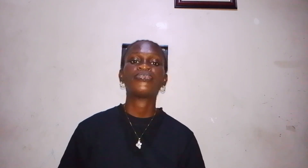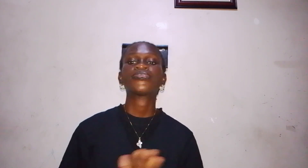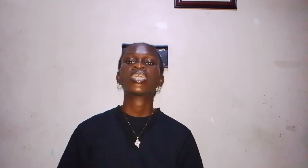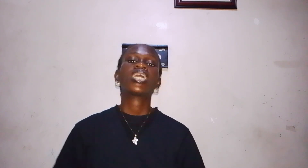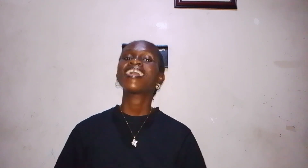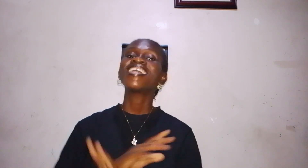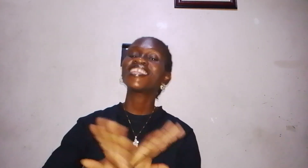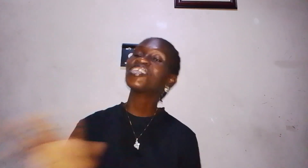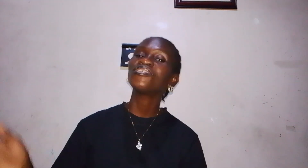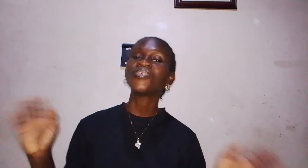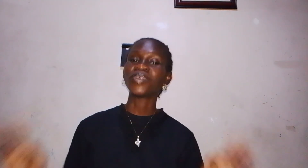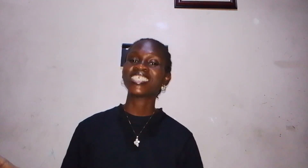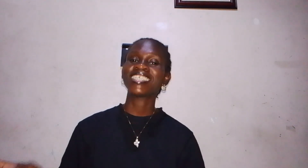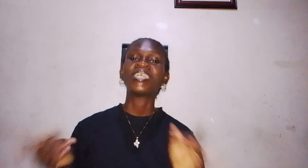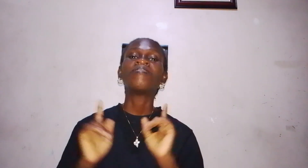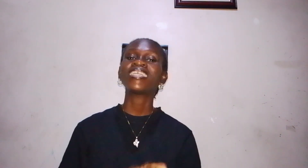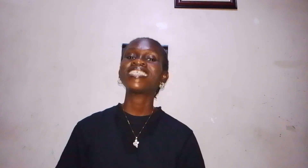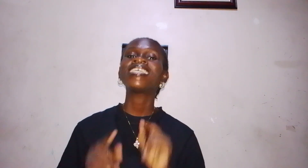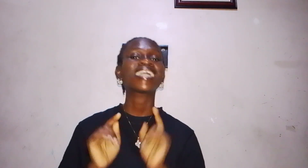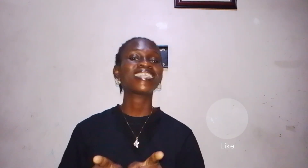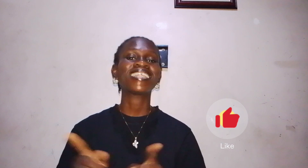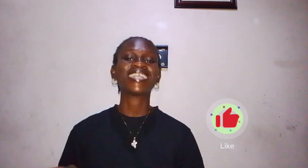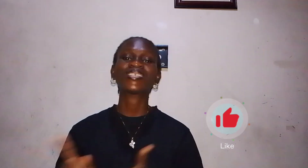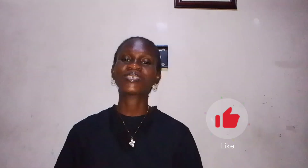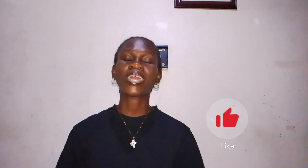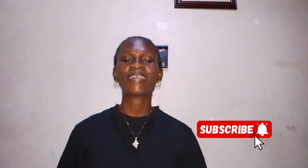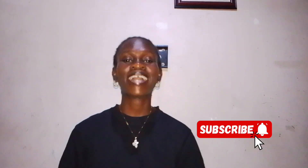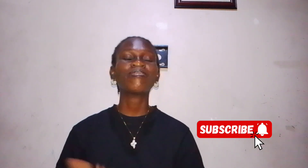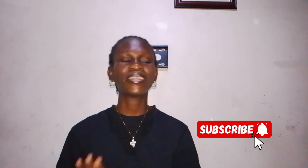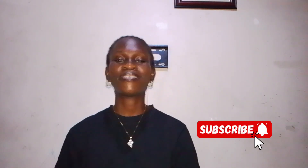grow. Thank you for watching. Please kindly like, subscribe, and